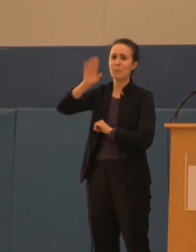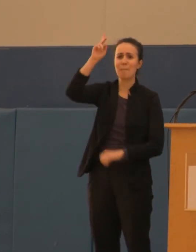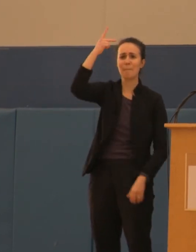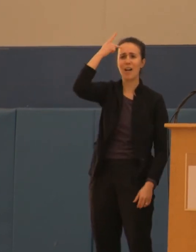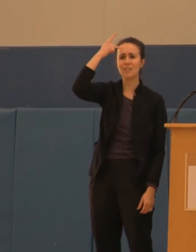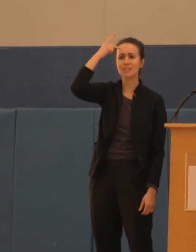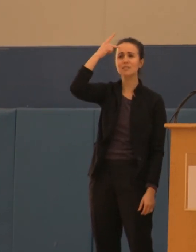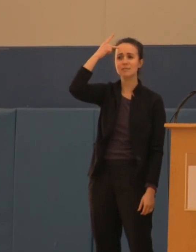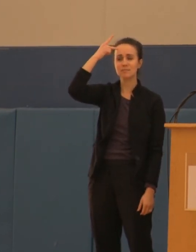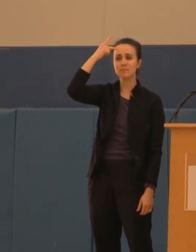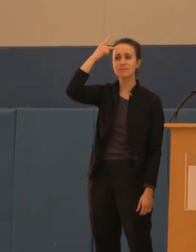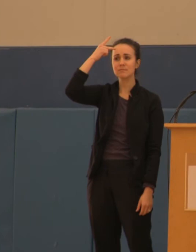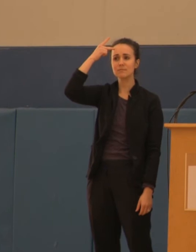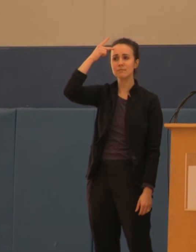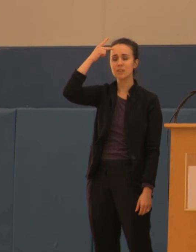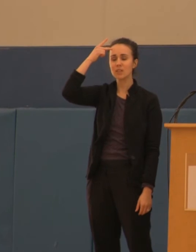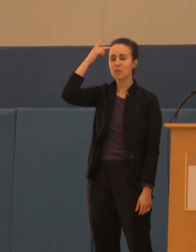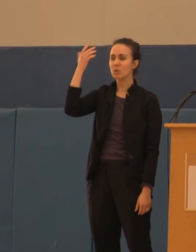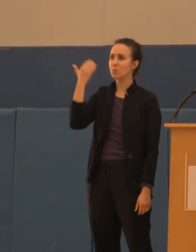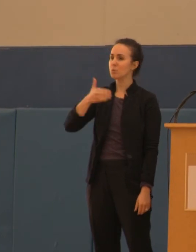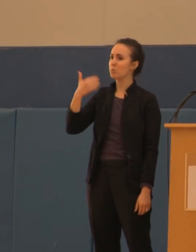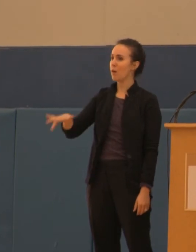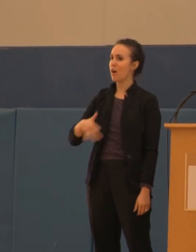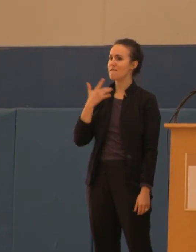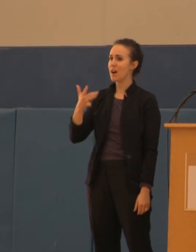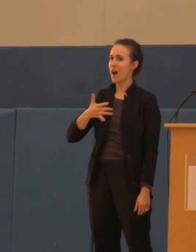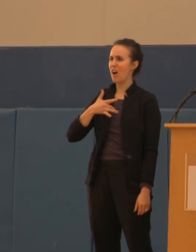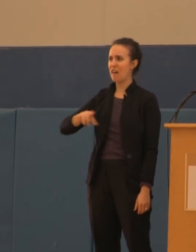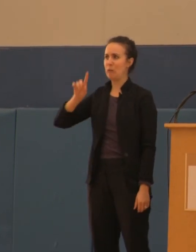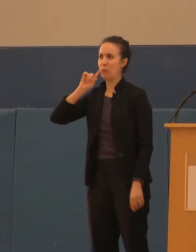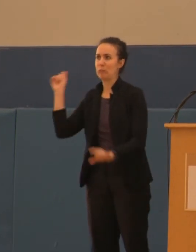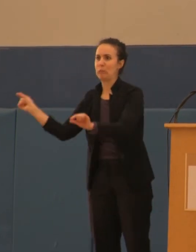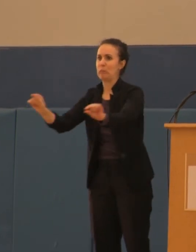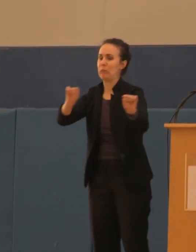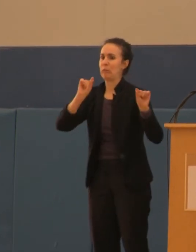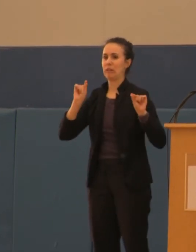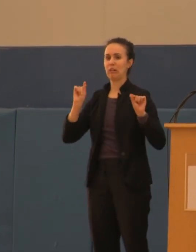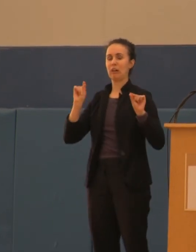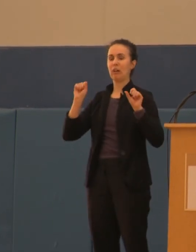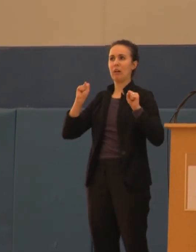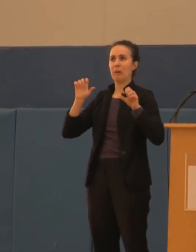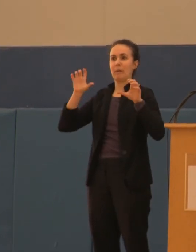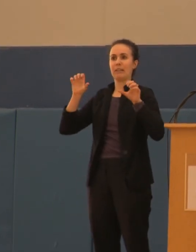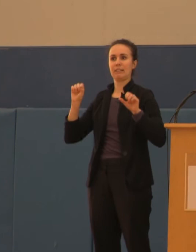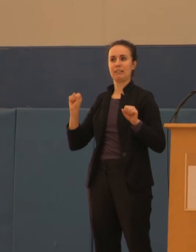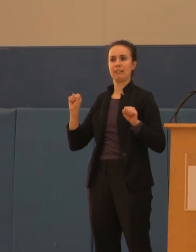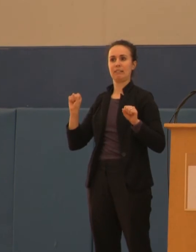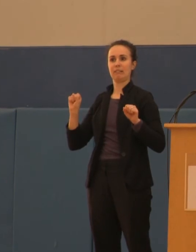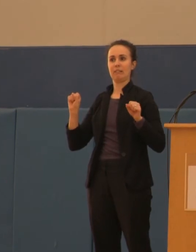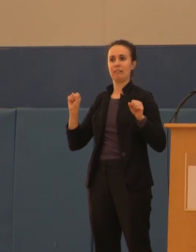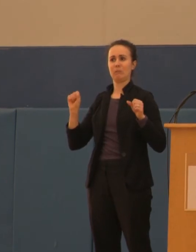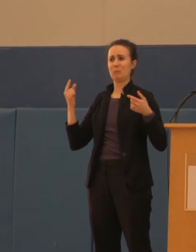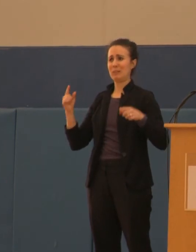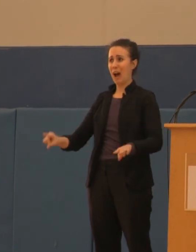politics. I felt it, I heard it, and it was amazing that it was happening